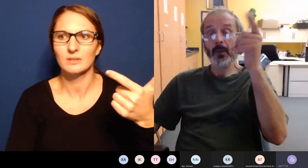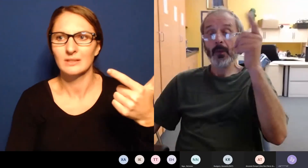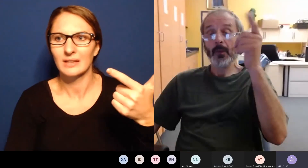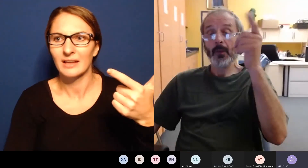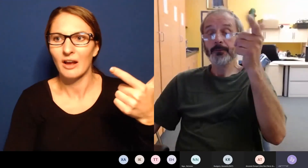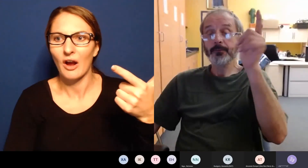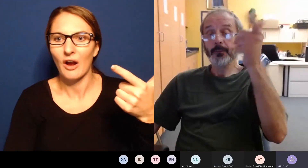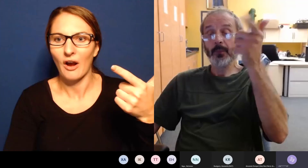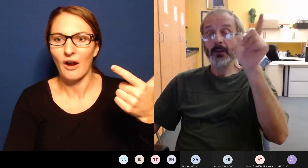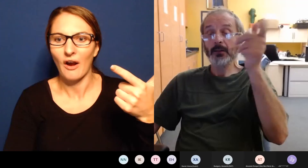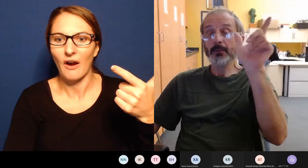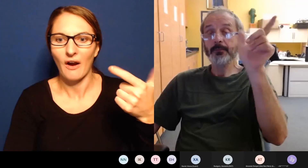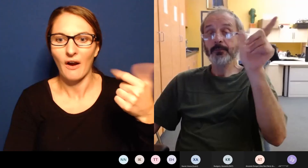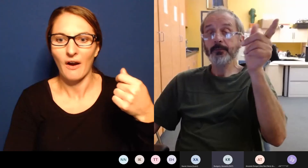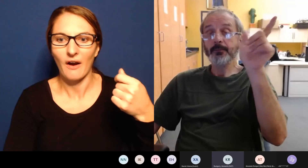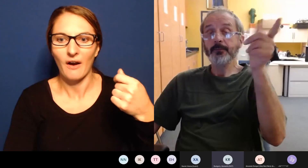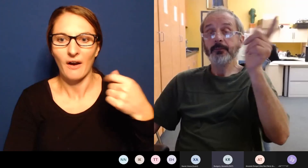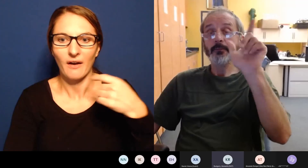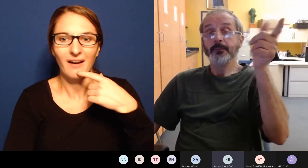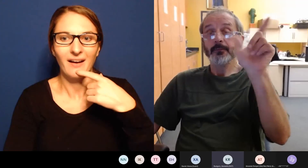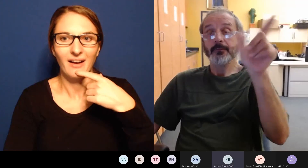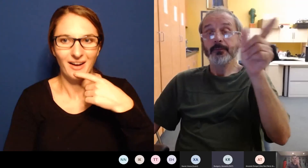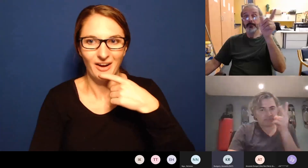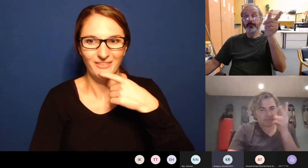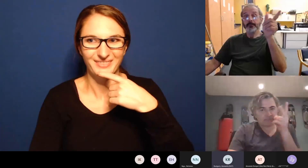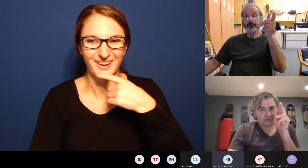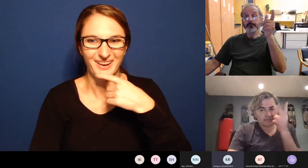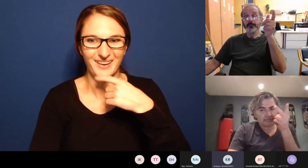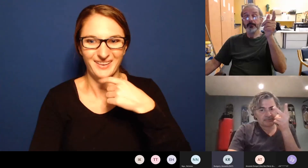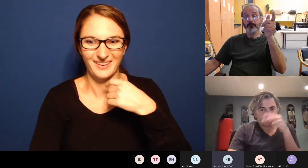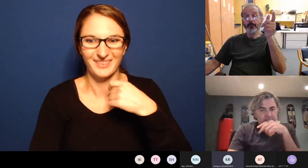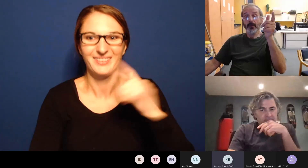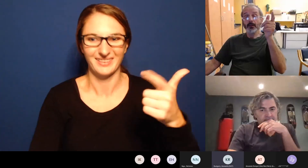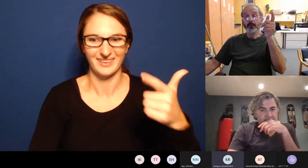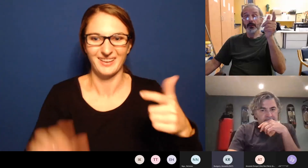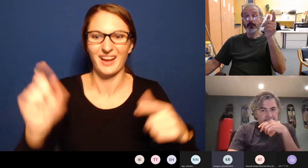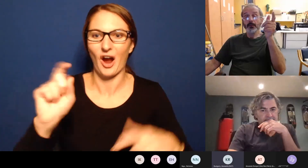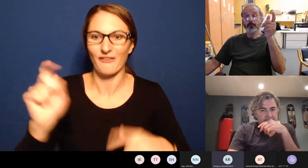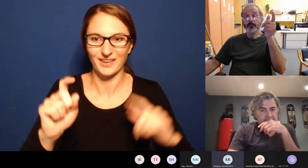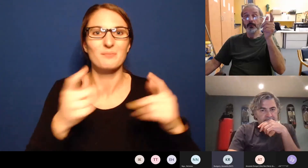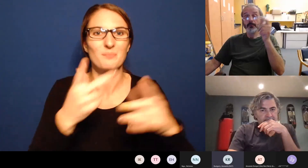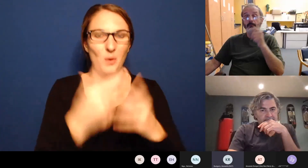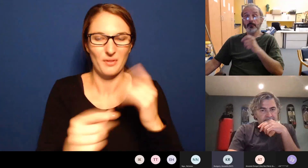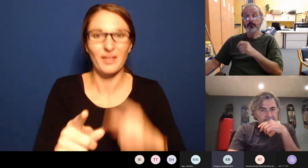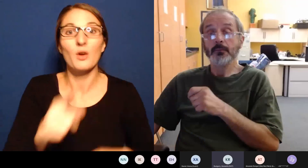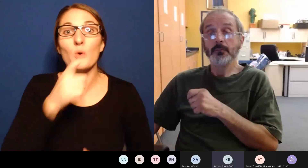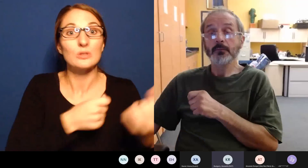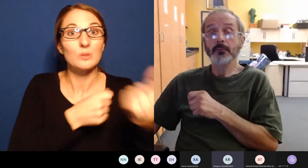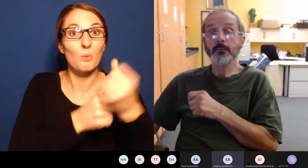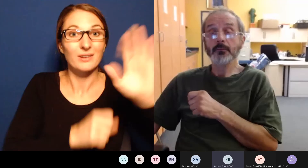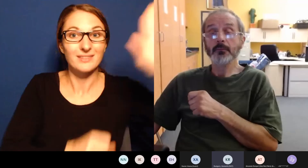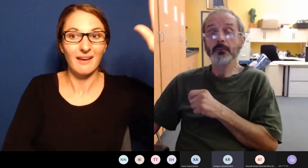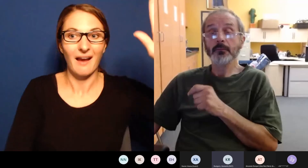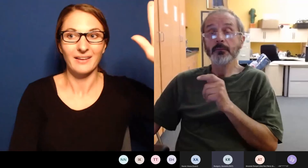This is Javier. I take the second. Okay, moved and seconded to adjourn. All those in favor say aye.